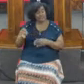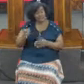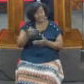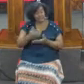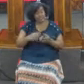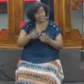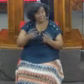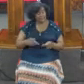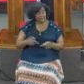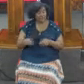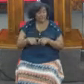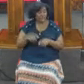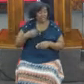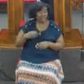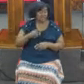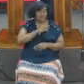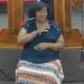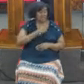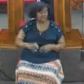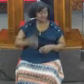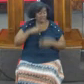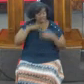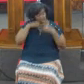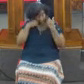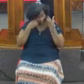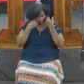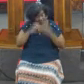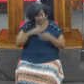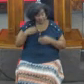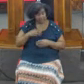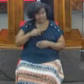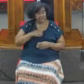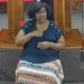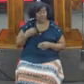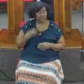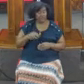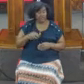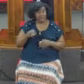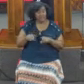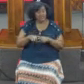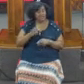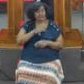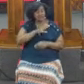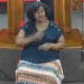as Christians ought to be ashamed of ourselves. And we as Christians,